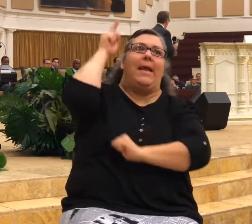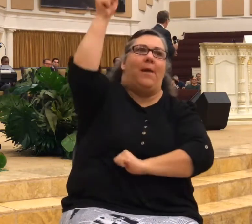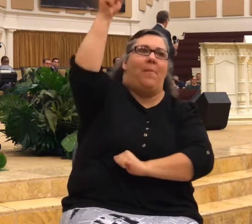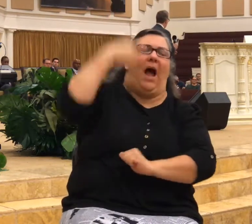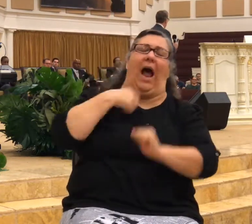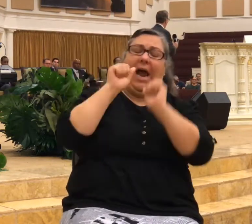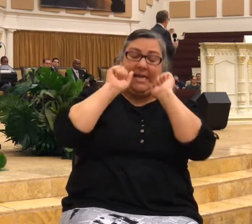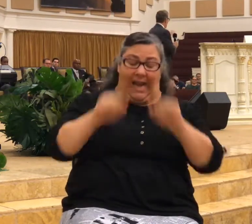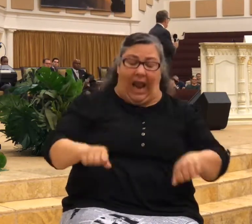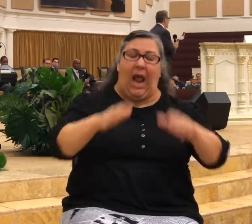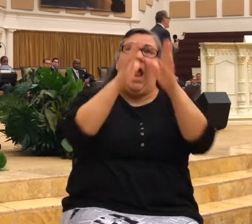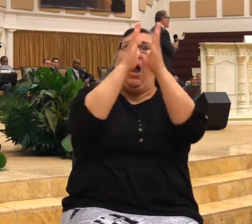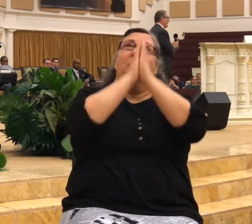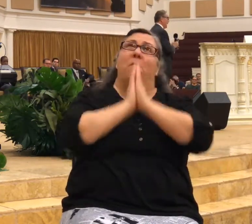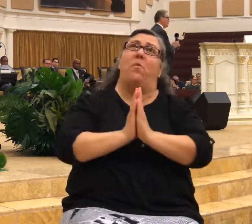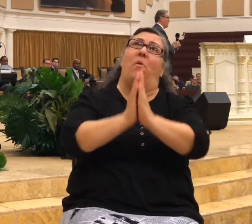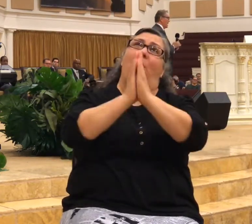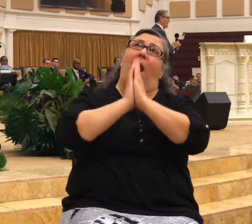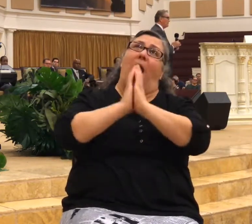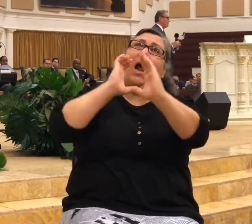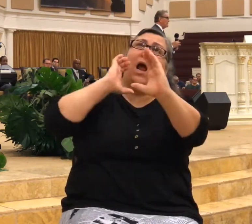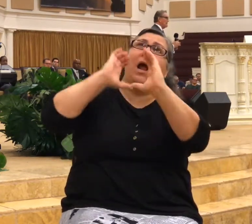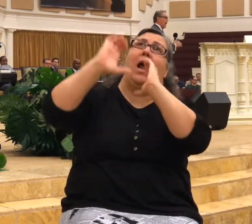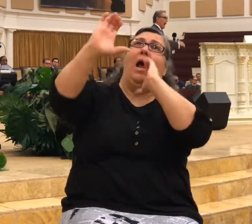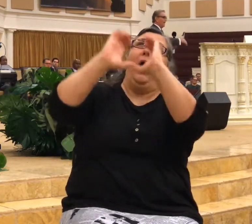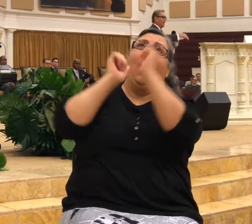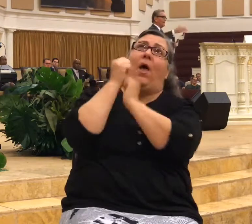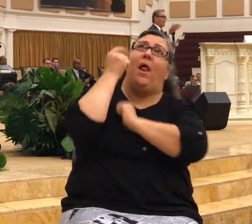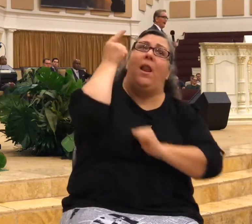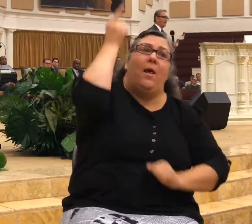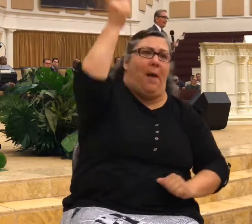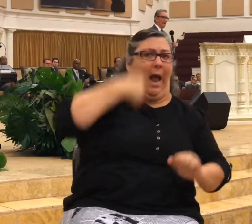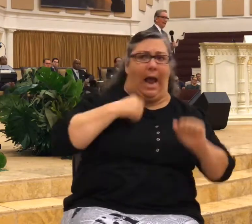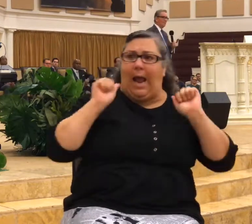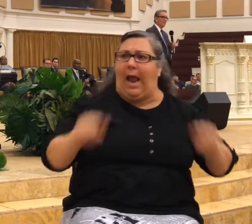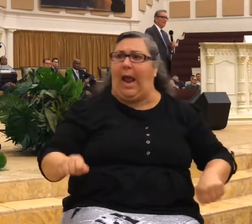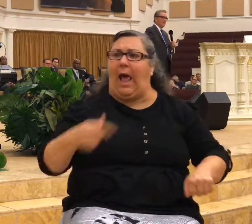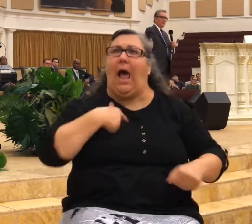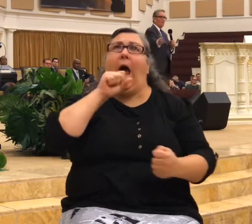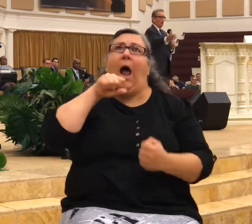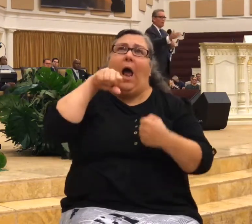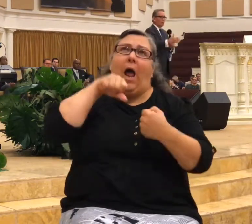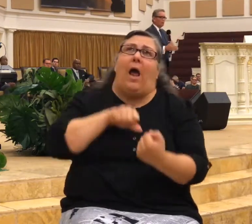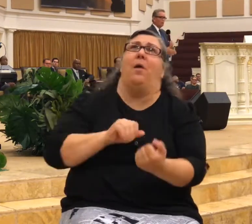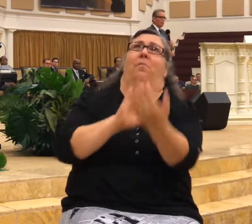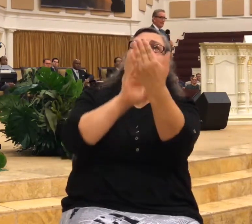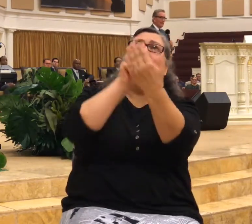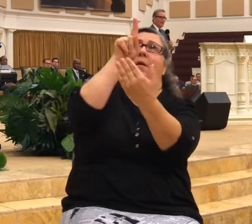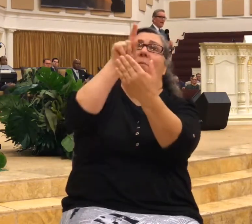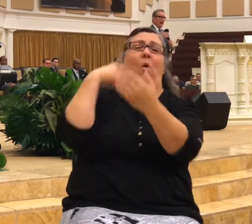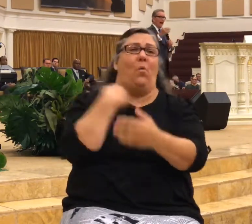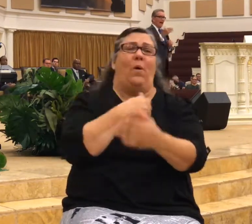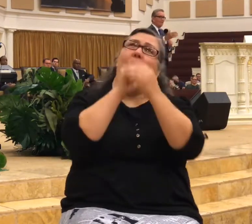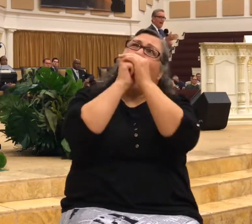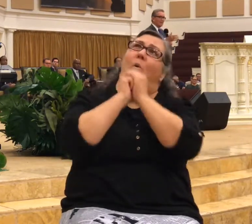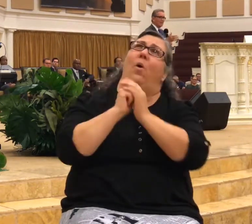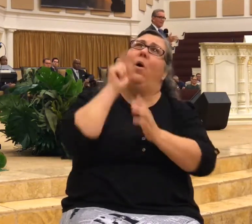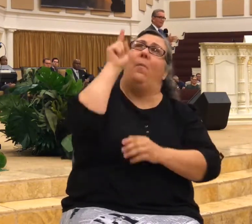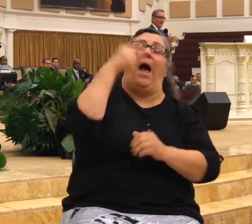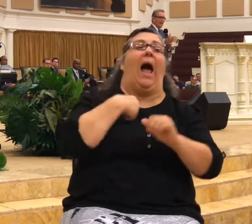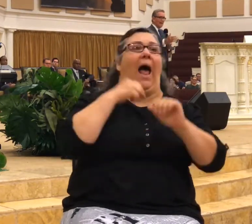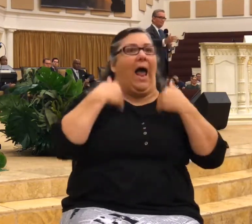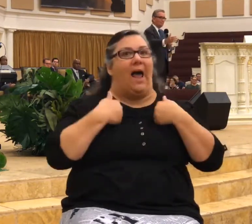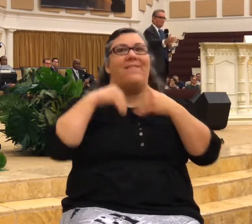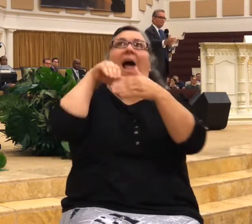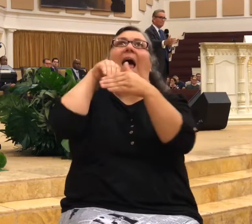with him. I can communicate with him. I can encounter him. He works with me. I have